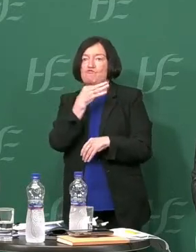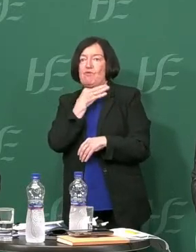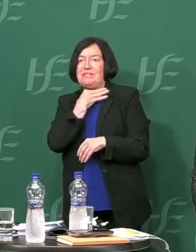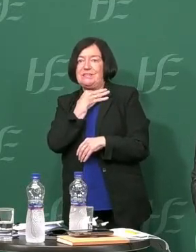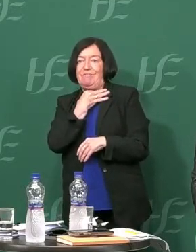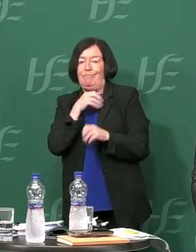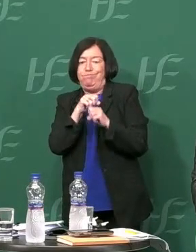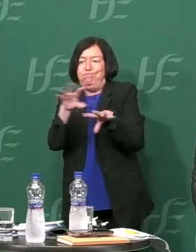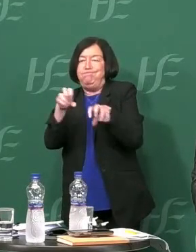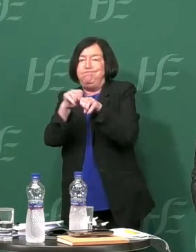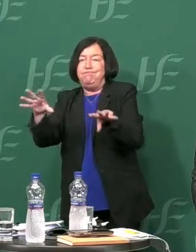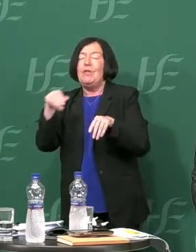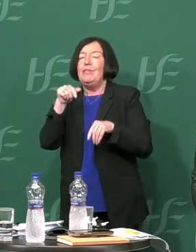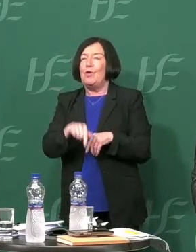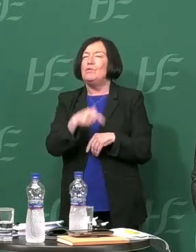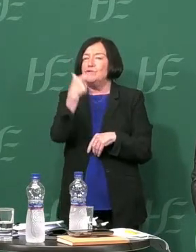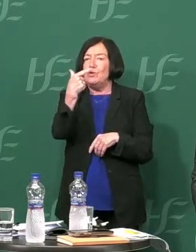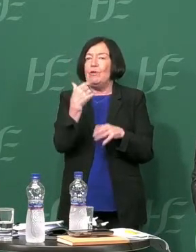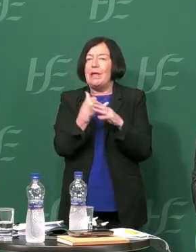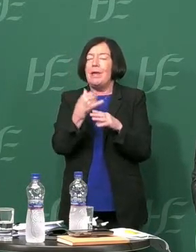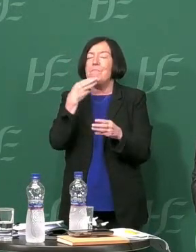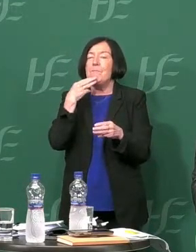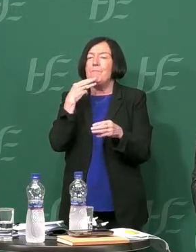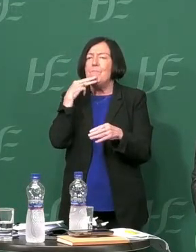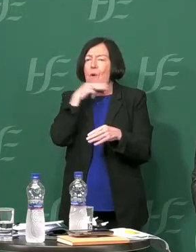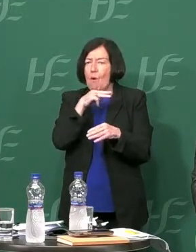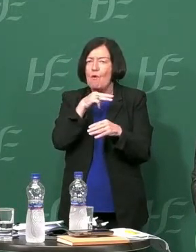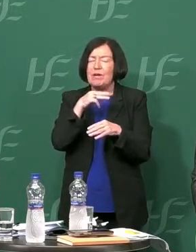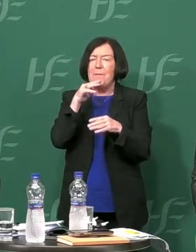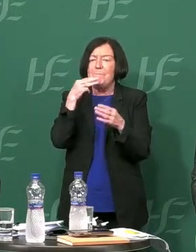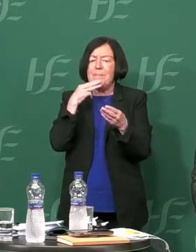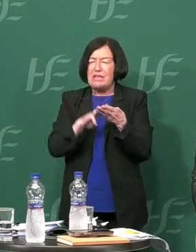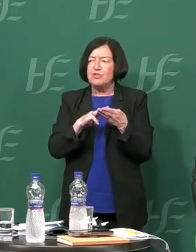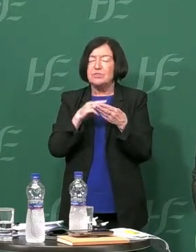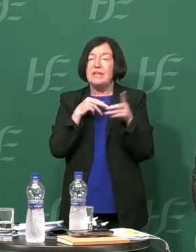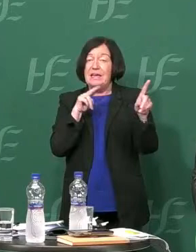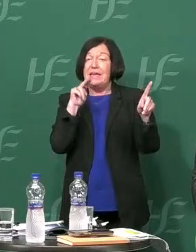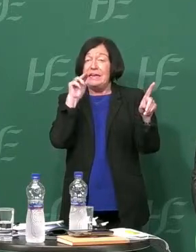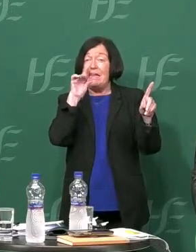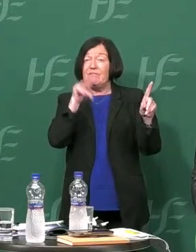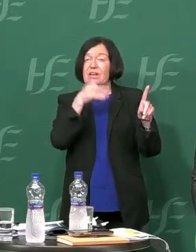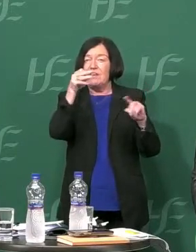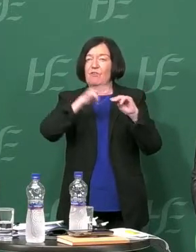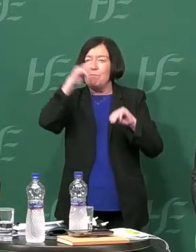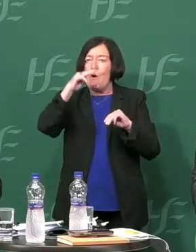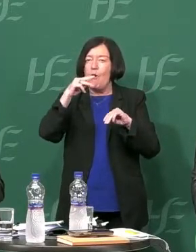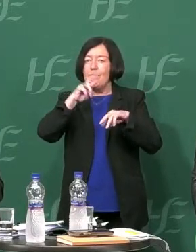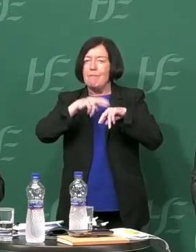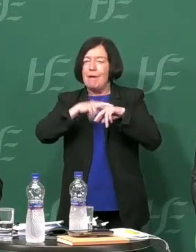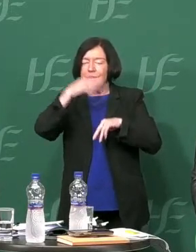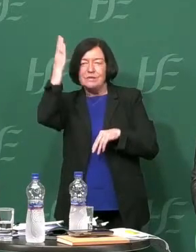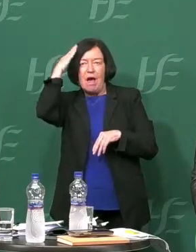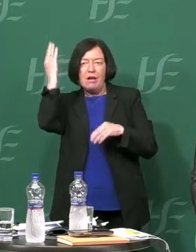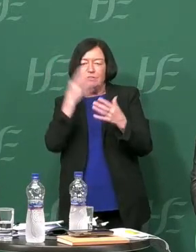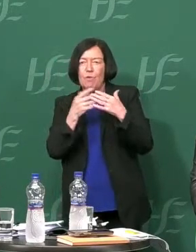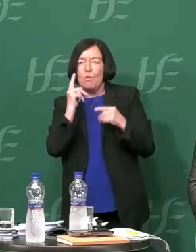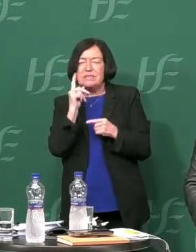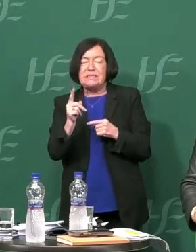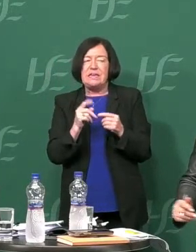cases. So those two are really important messages I'd like to give the public today, and even give you greater insight into the gatherings that we're